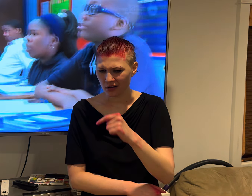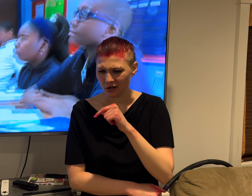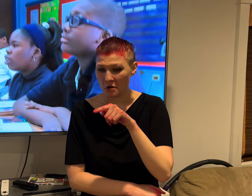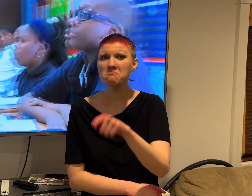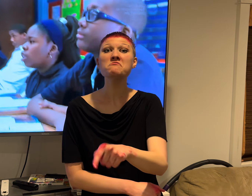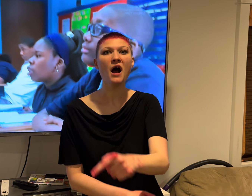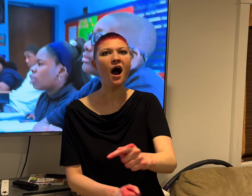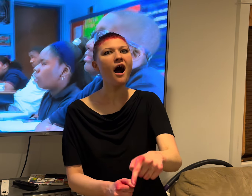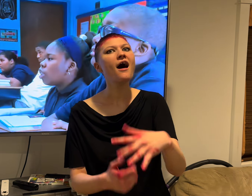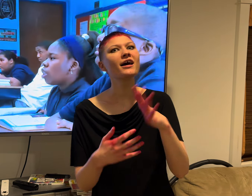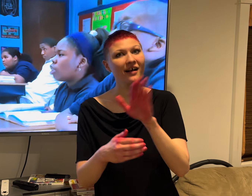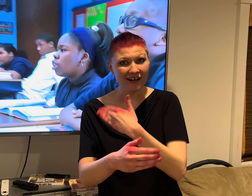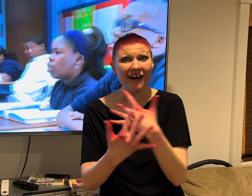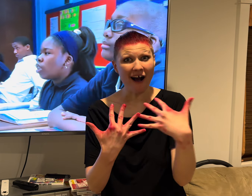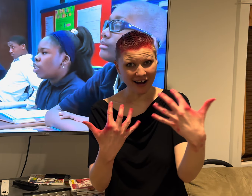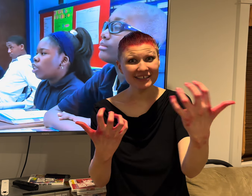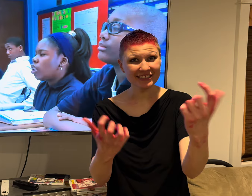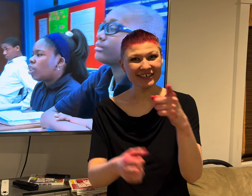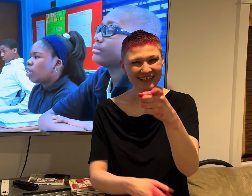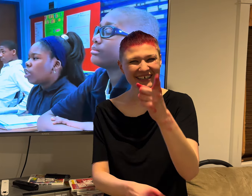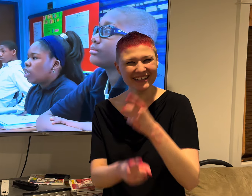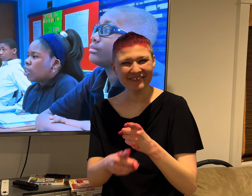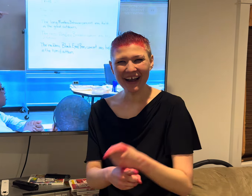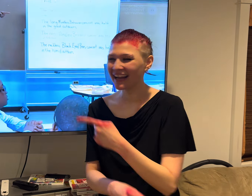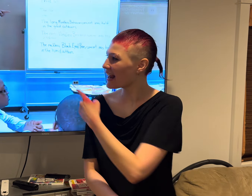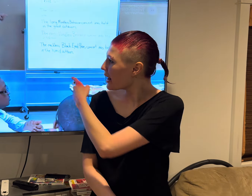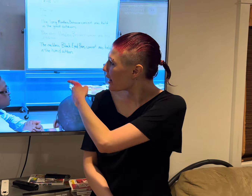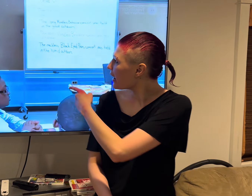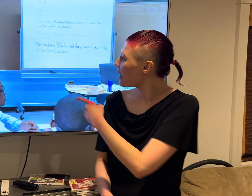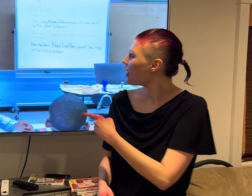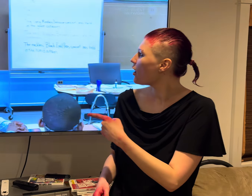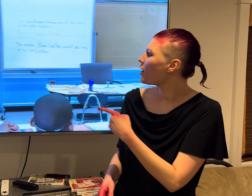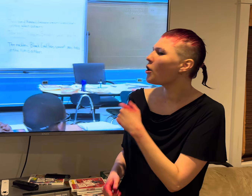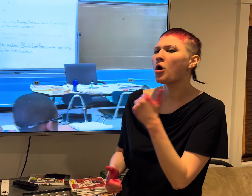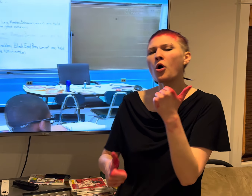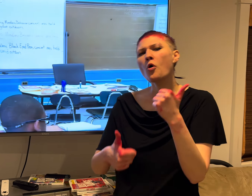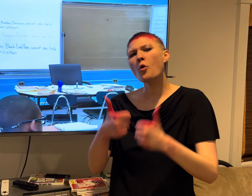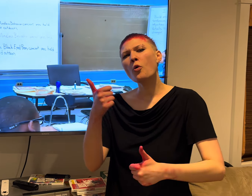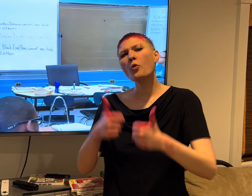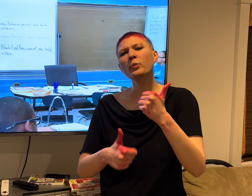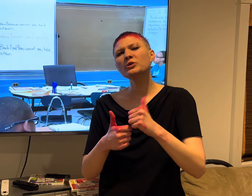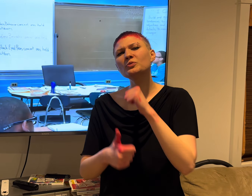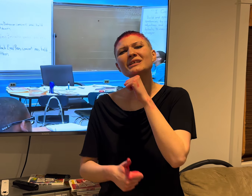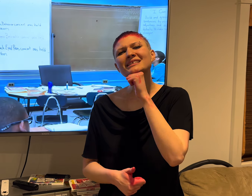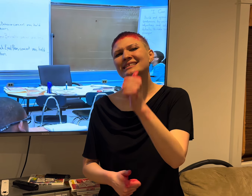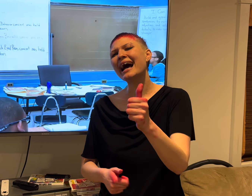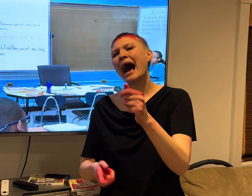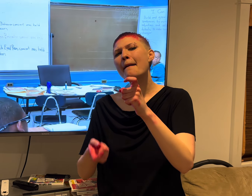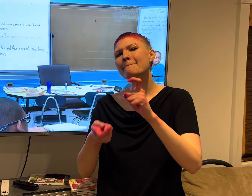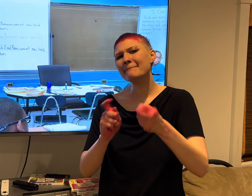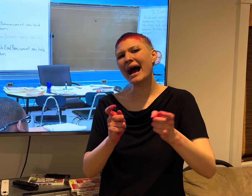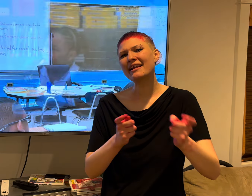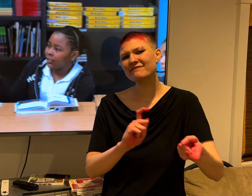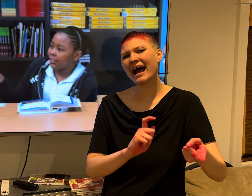is one of the nouns not modified? Naija, which one? What do you think? Group 2